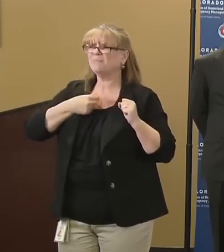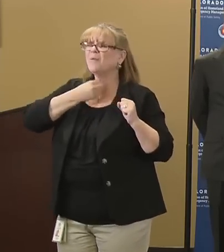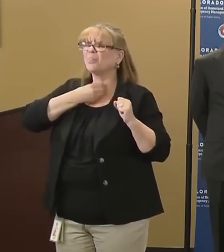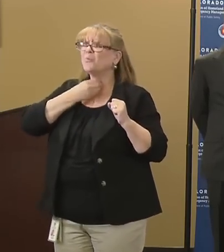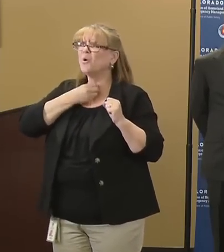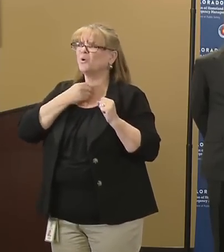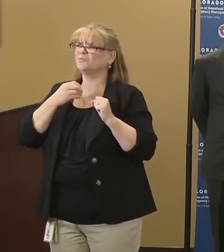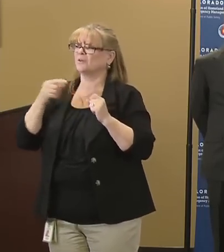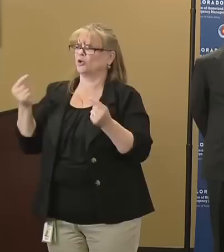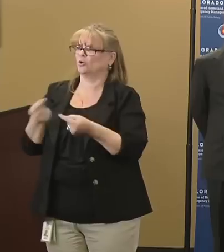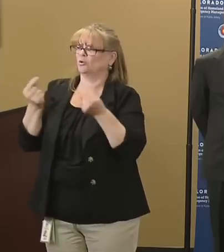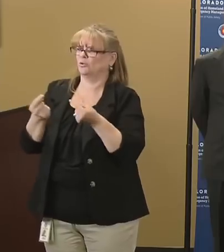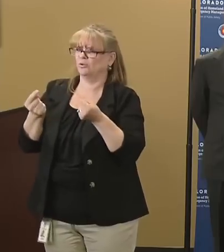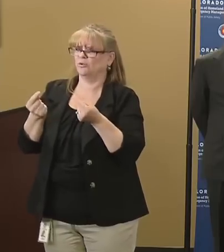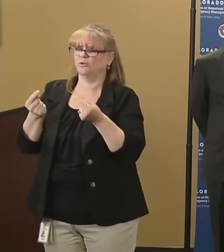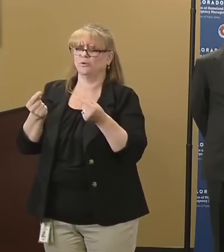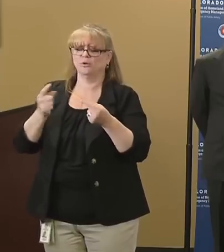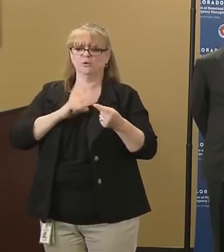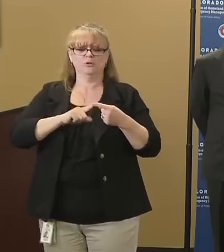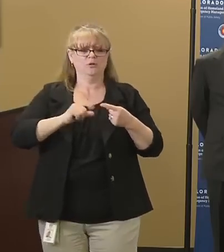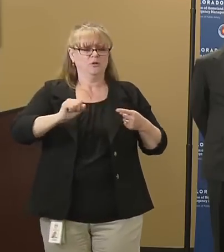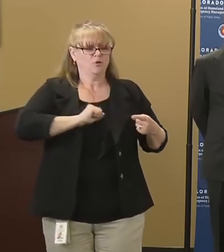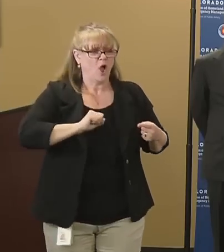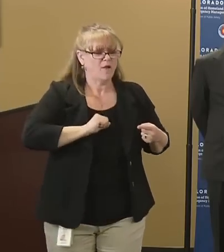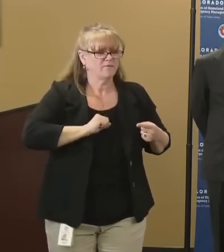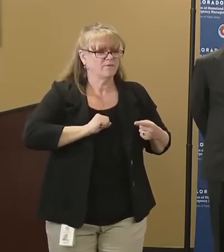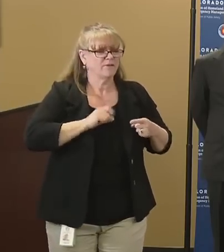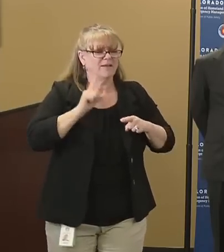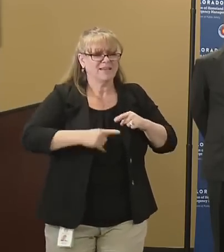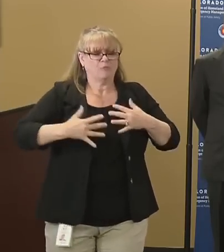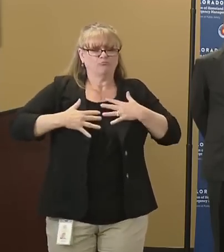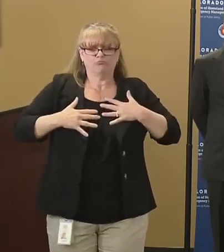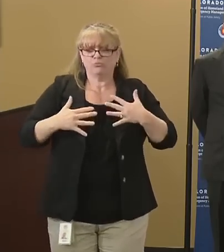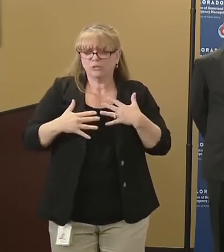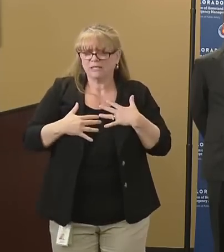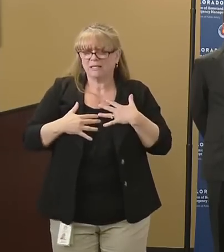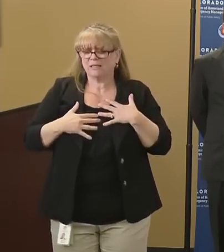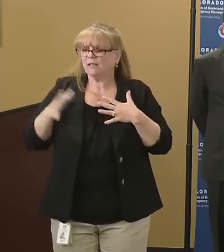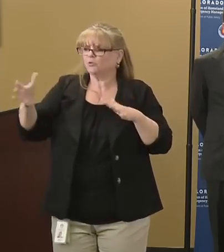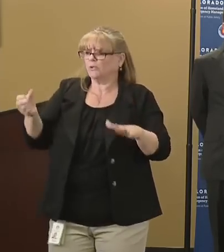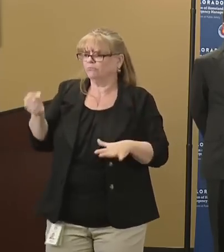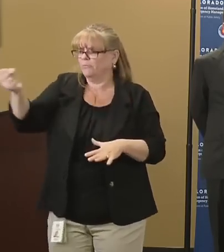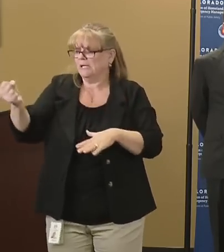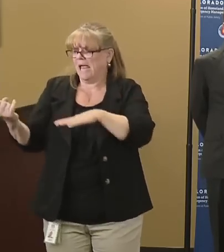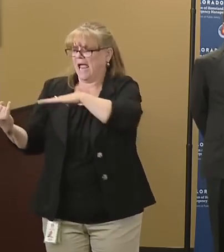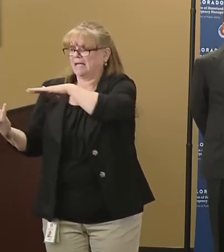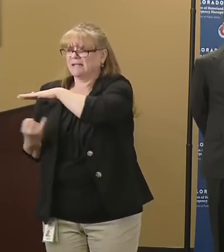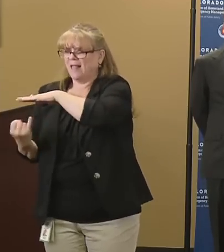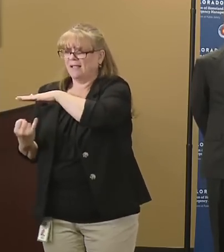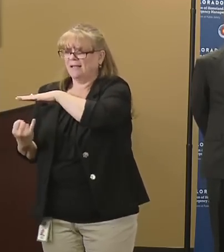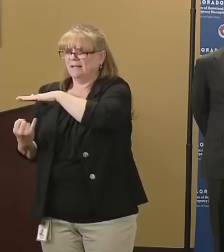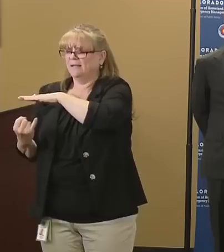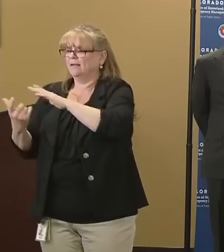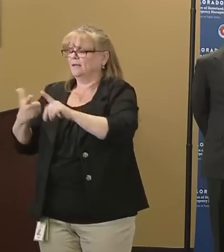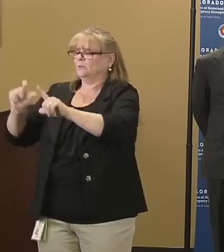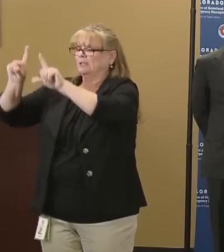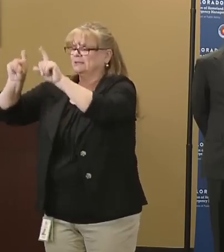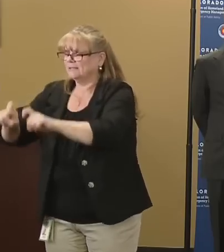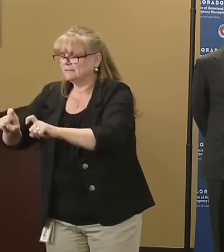breath. She quarantined herself and eventually tested positive for the coronavirus. She's now fully recovered